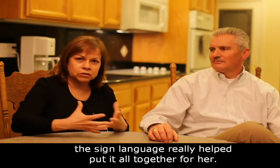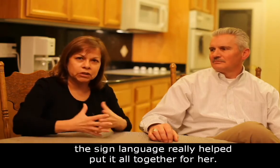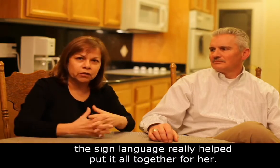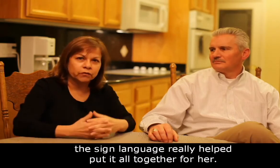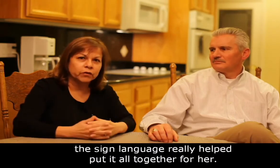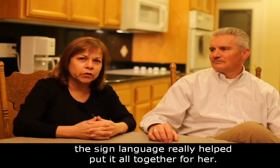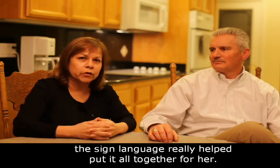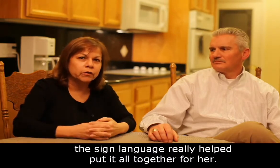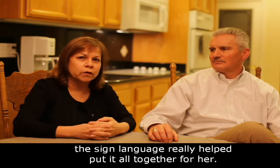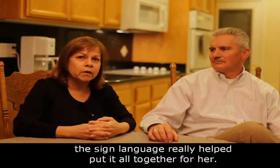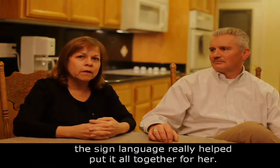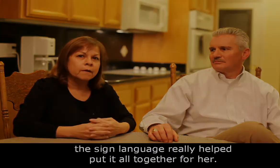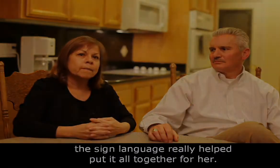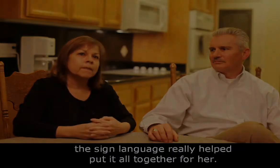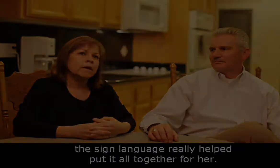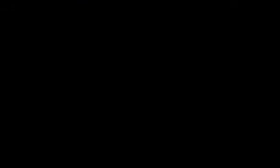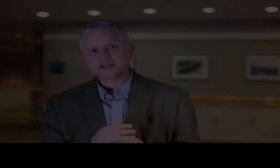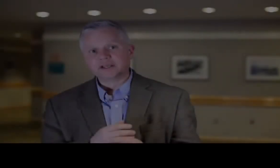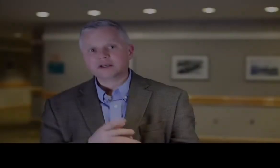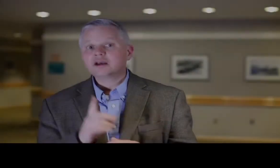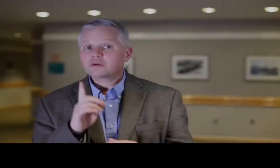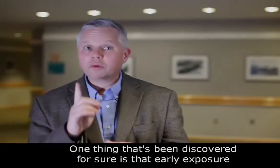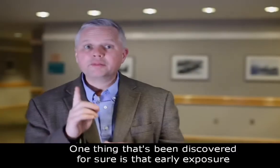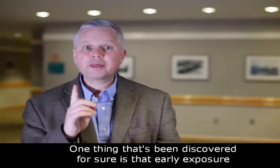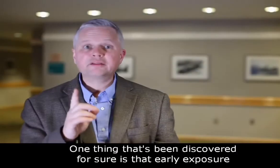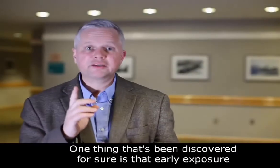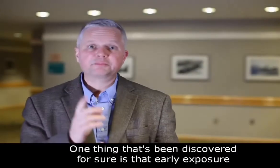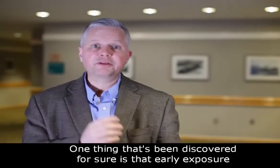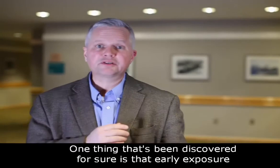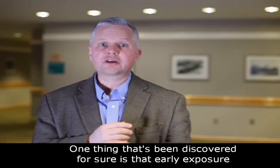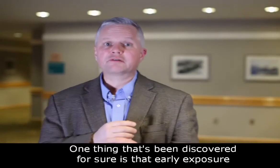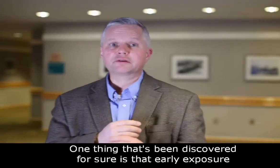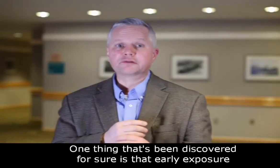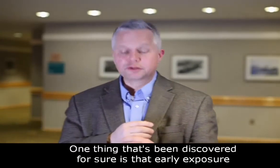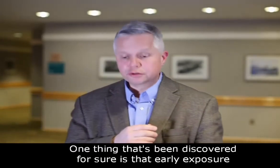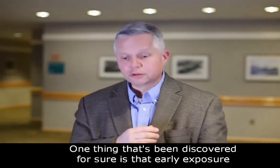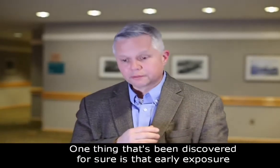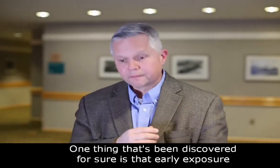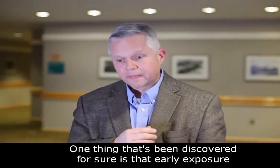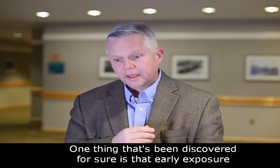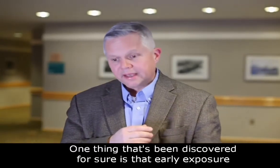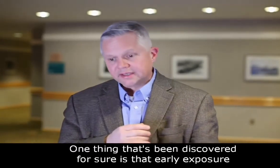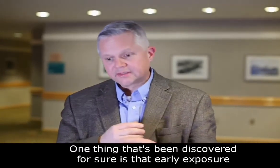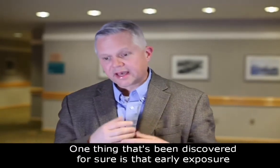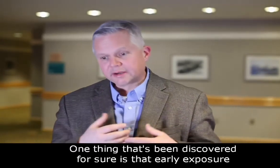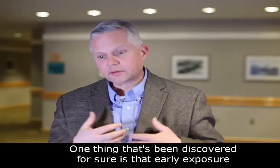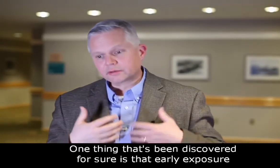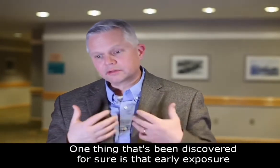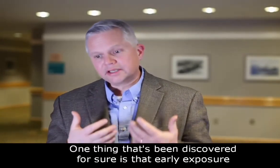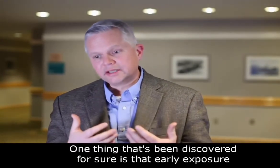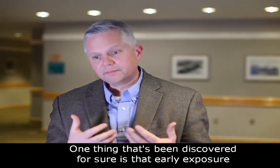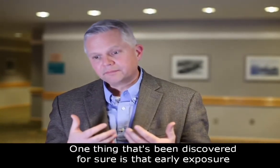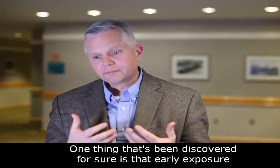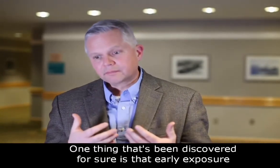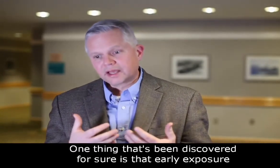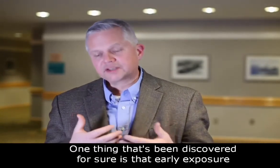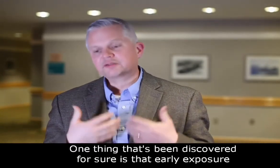together for her. One thing that's been discovered for sure is that early